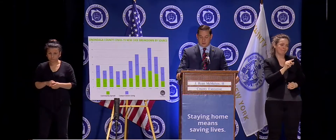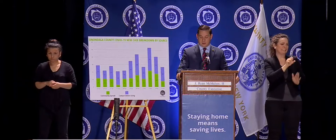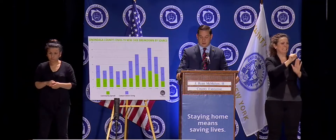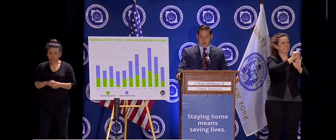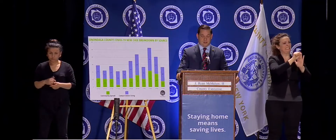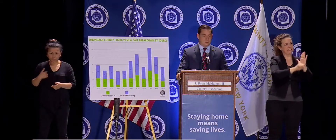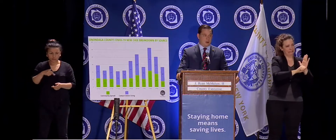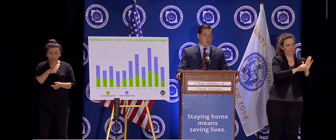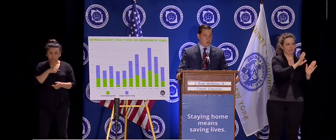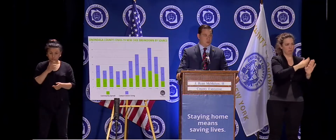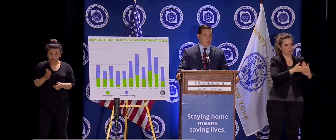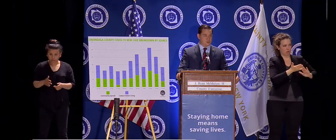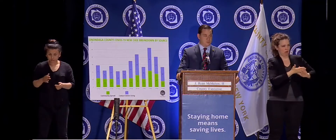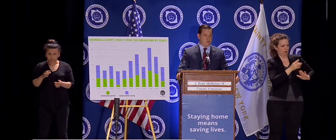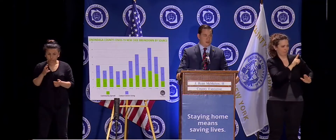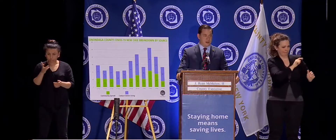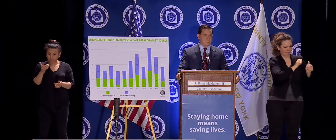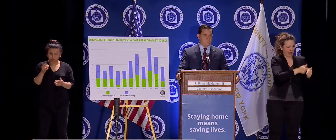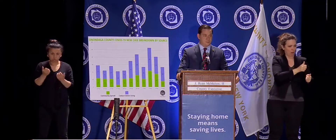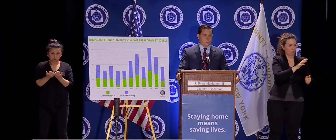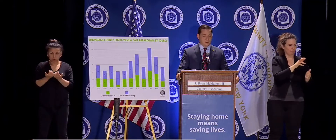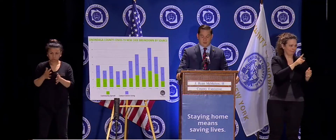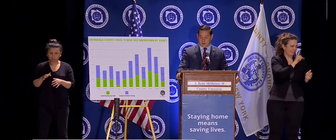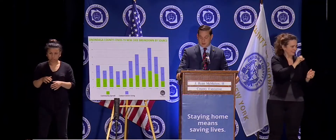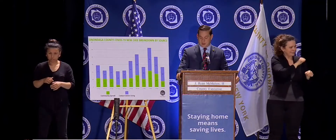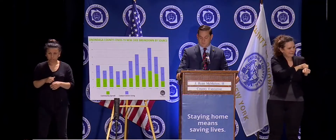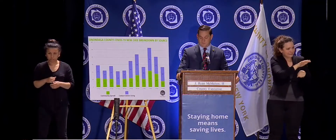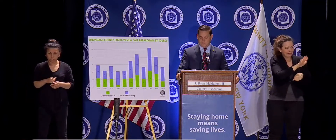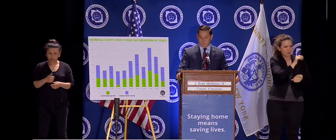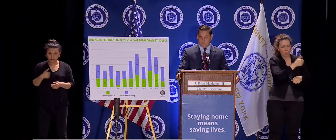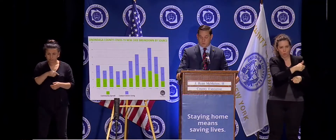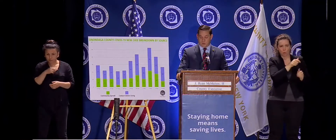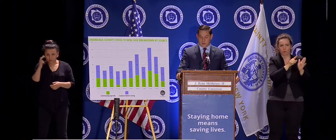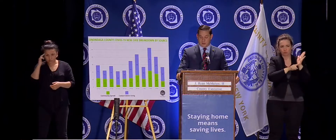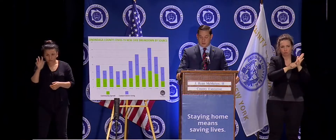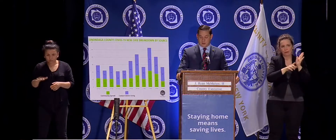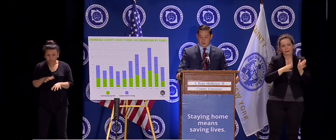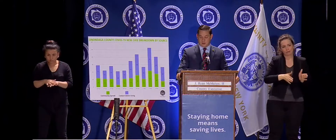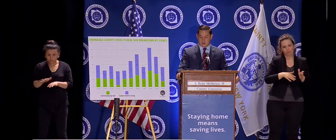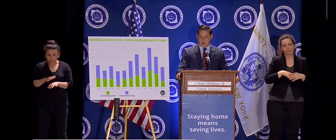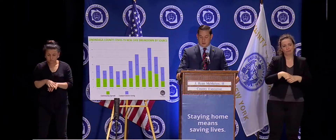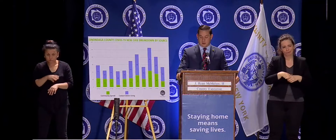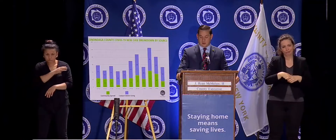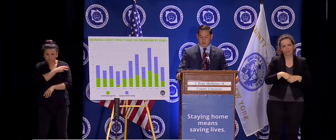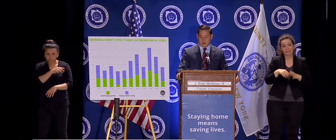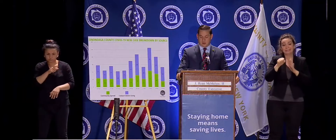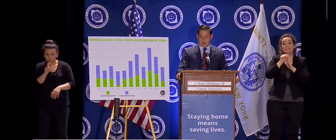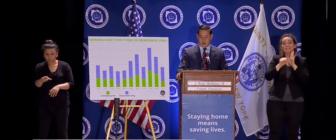in our totals every day, and we